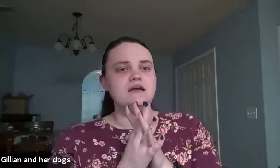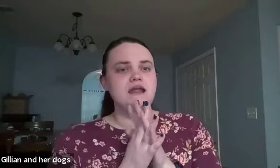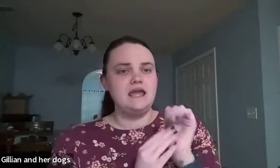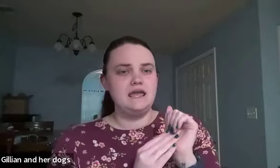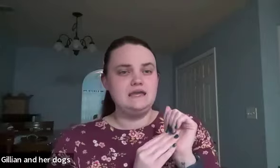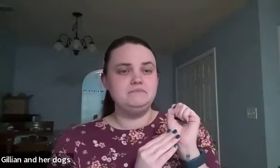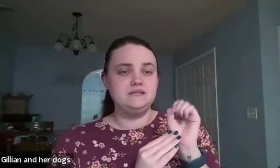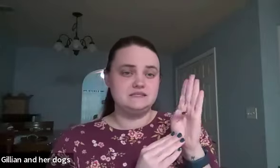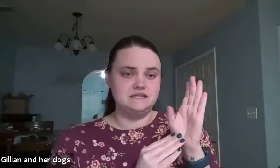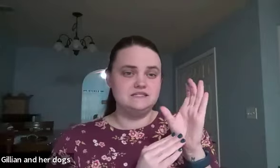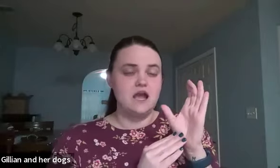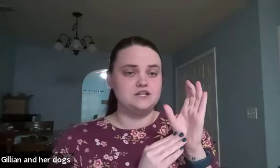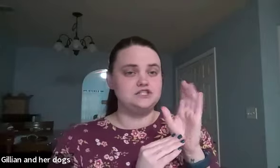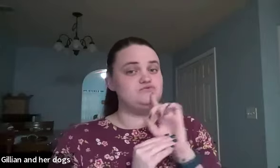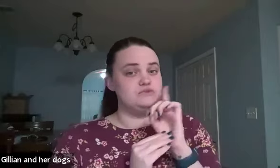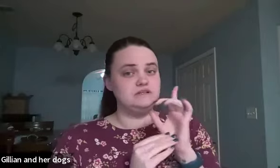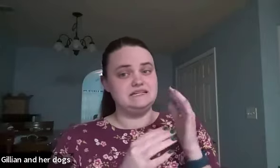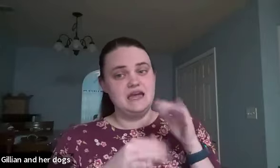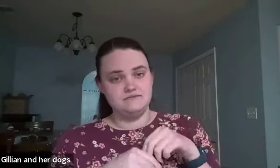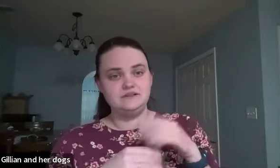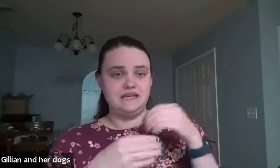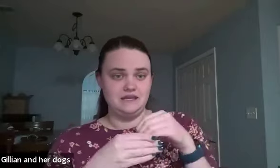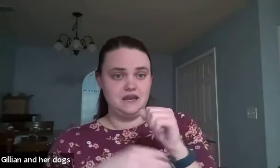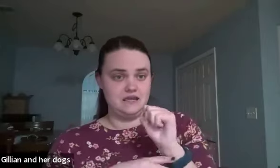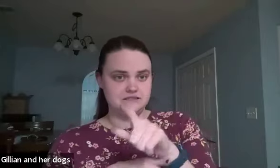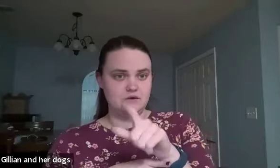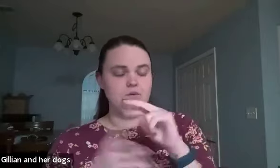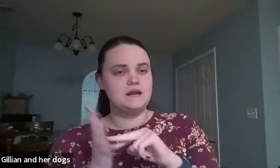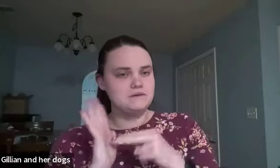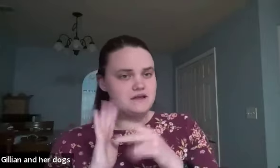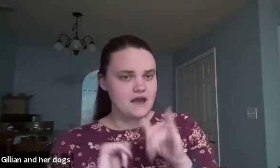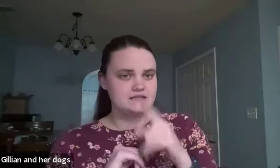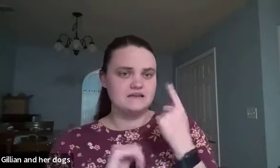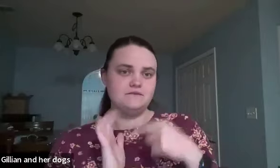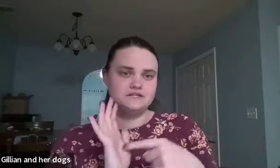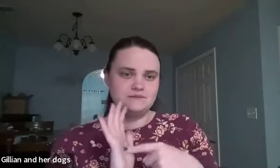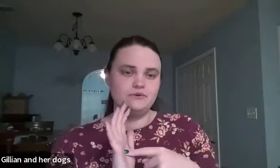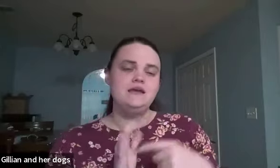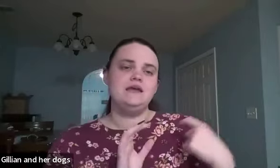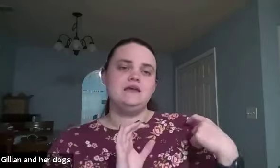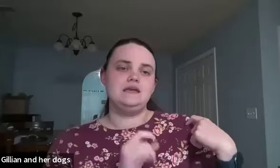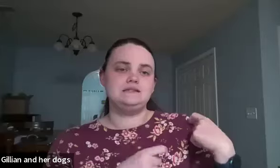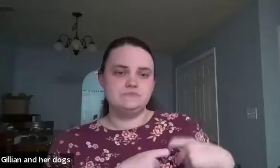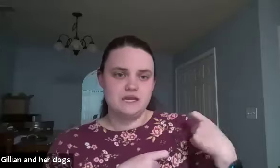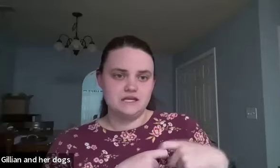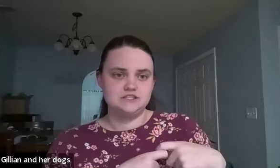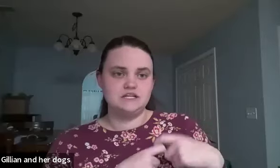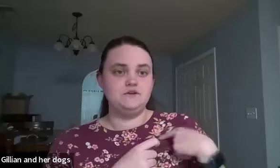But ABCs actually really is heavily in ASL. What I mean by that is like, for example, in Spanish, if